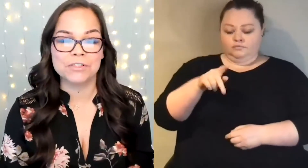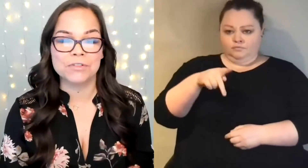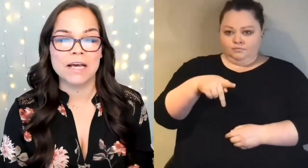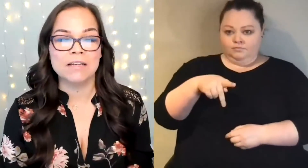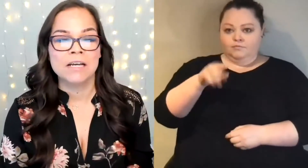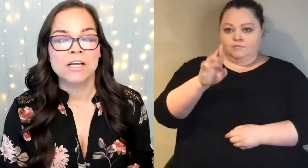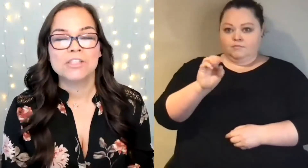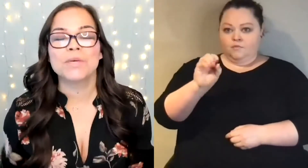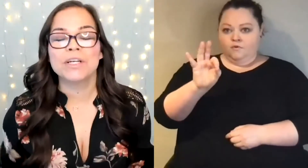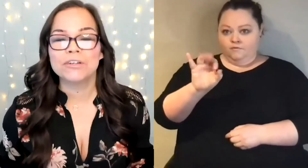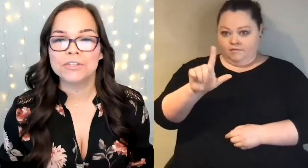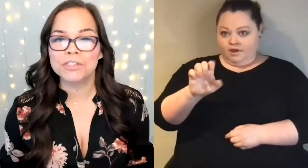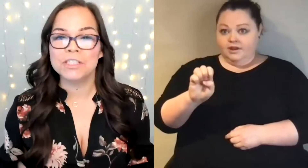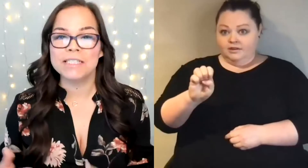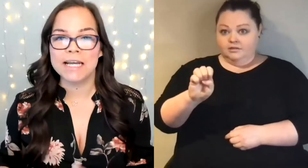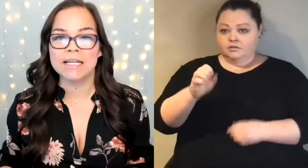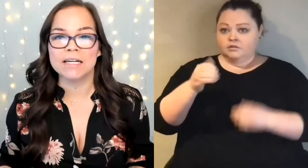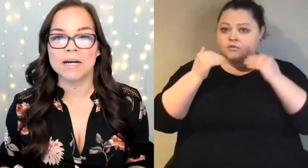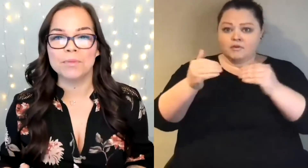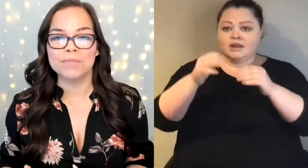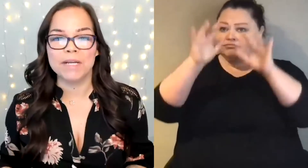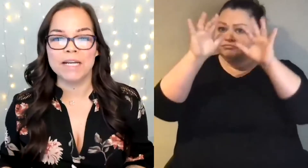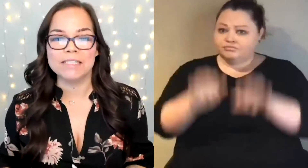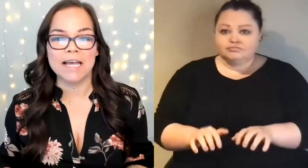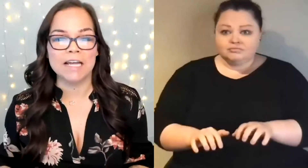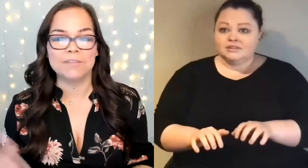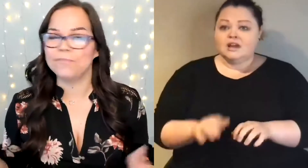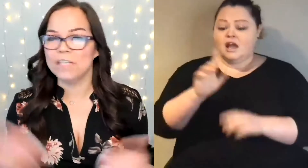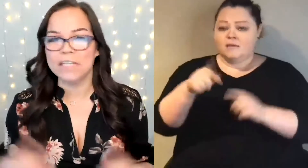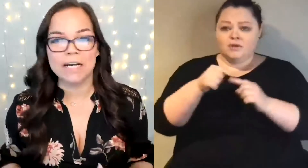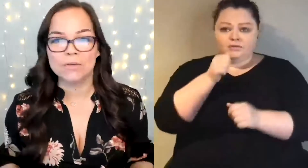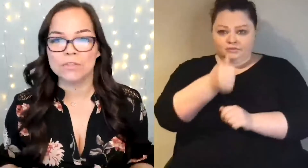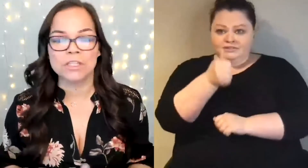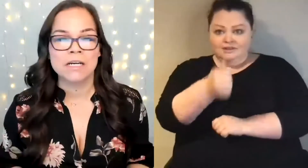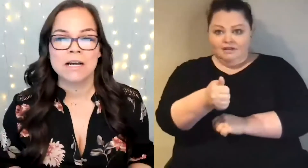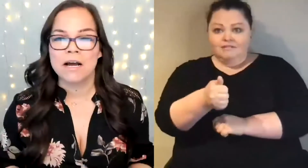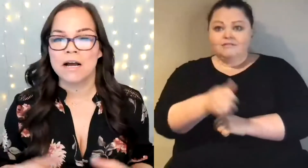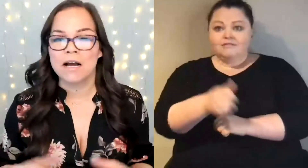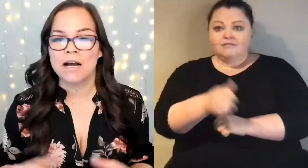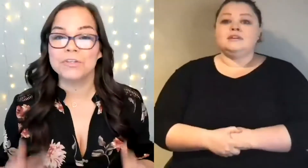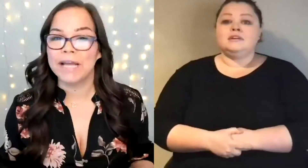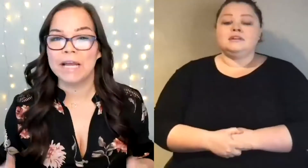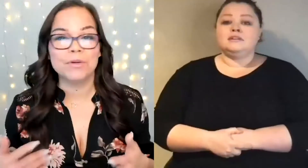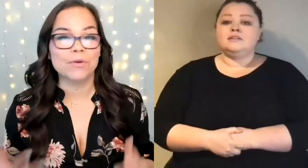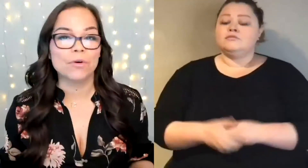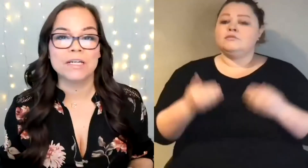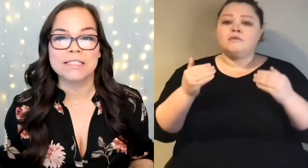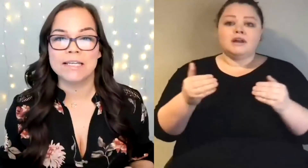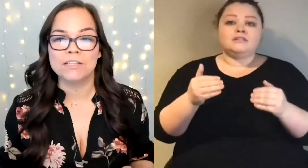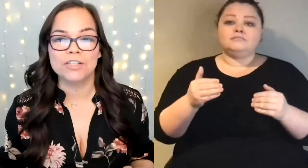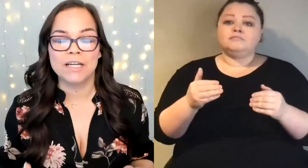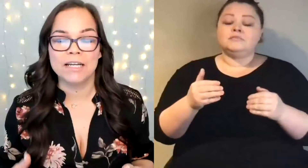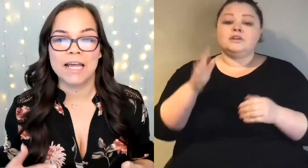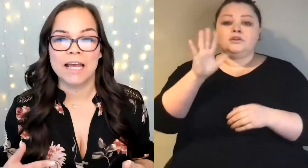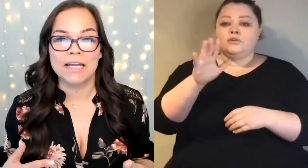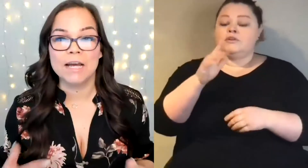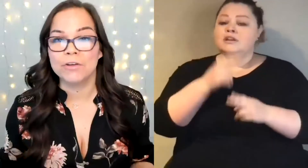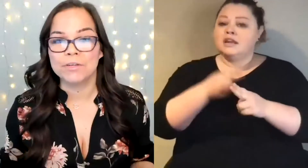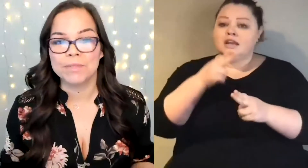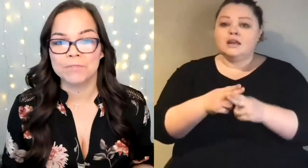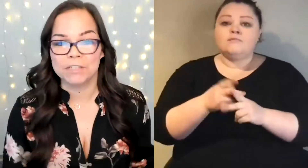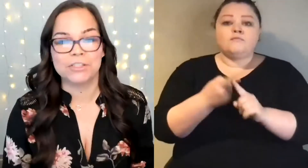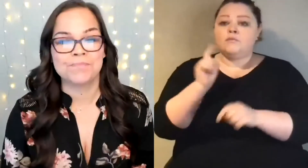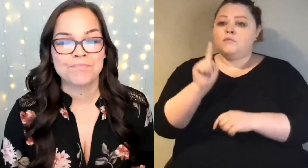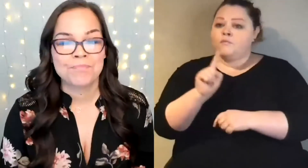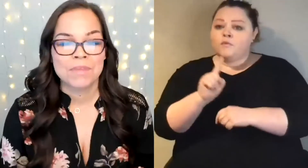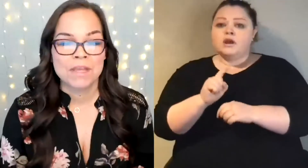you to do that. So we encourage you to take a couple of minutes and fill it out with your name, your organization, and how you can